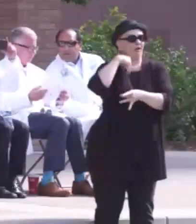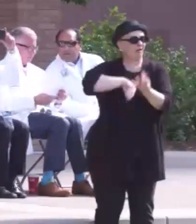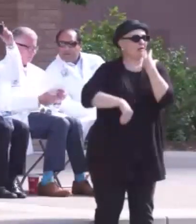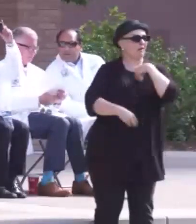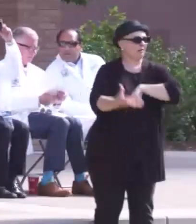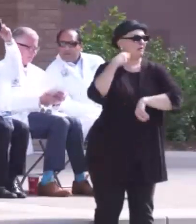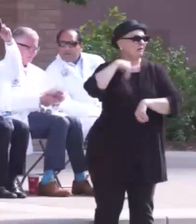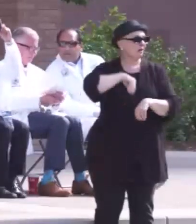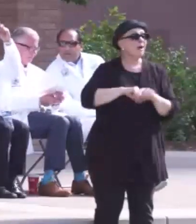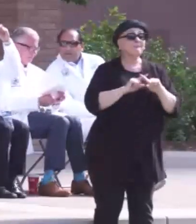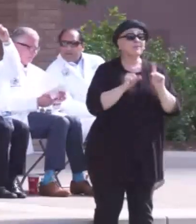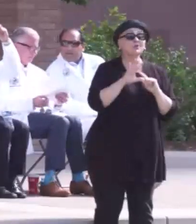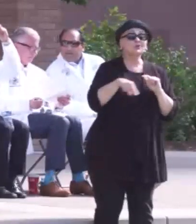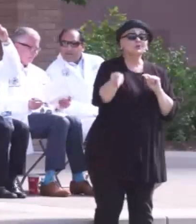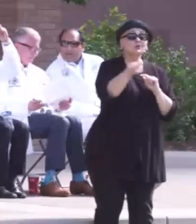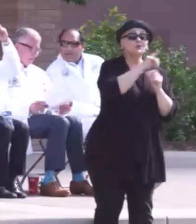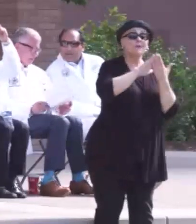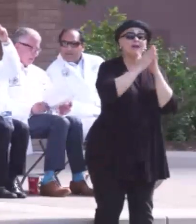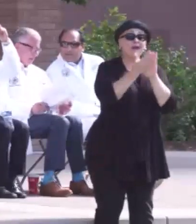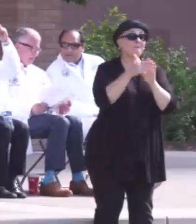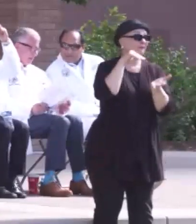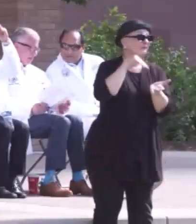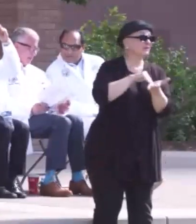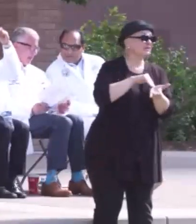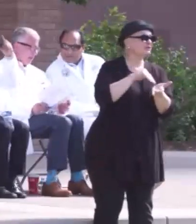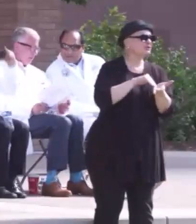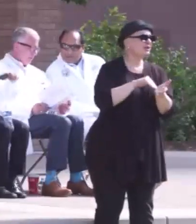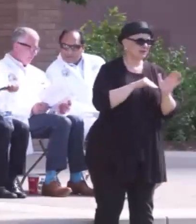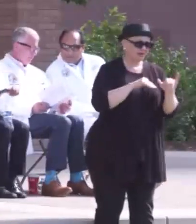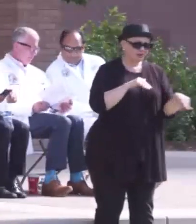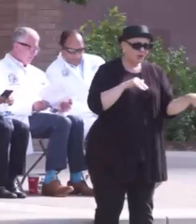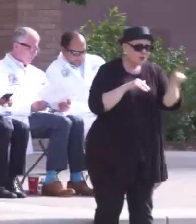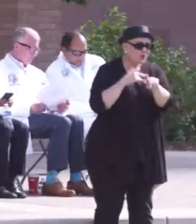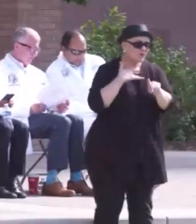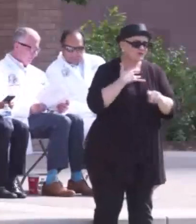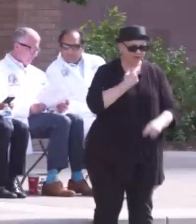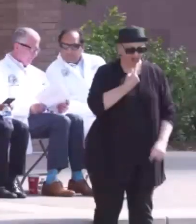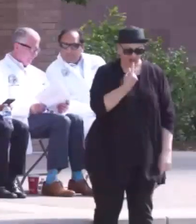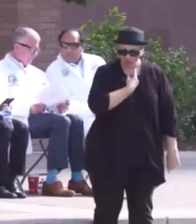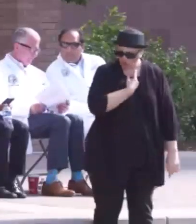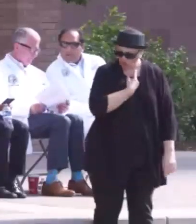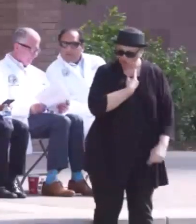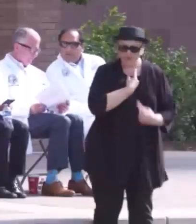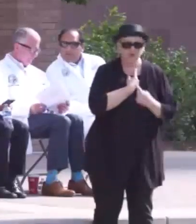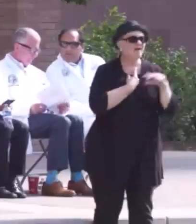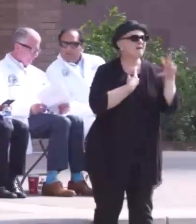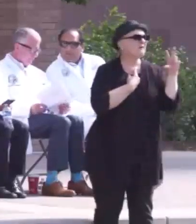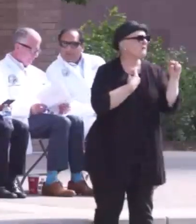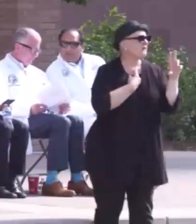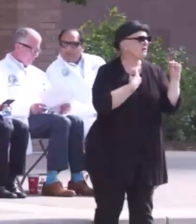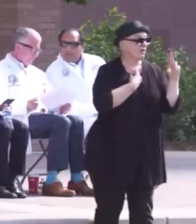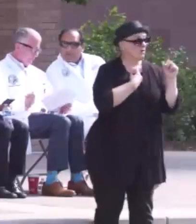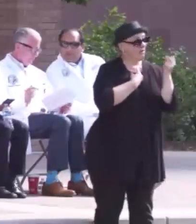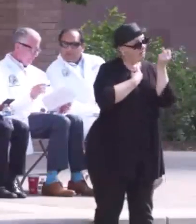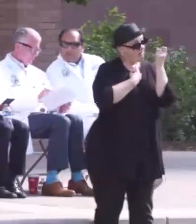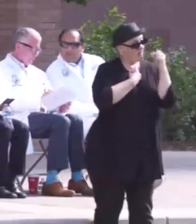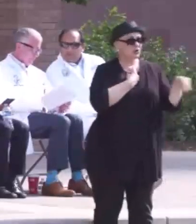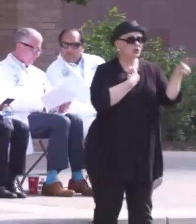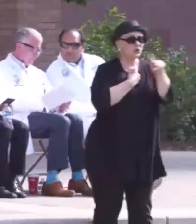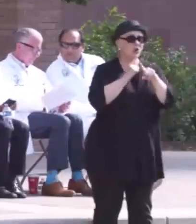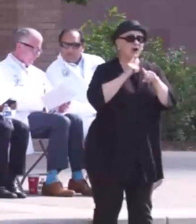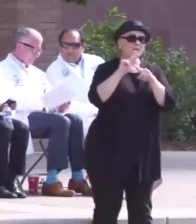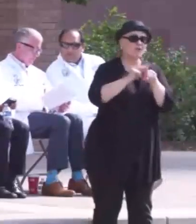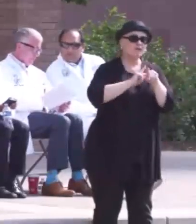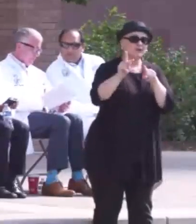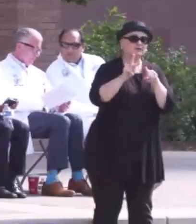a physician, that you are not alone in this journey. By definition, being a professional means being a